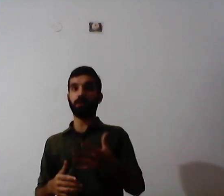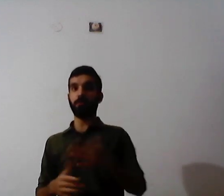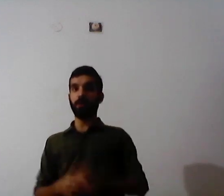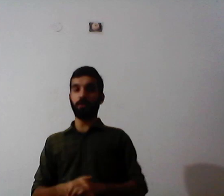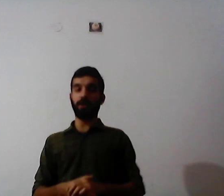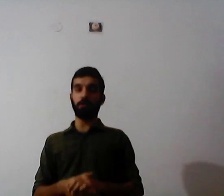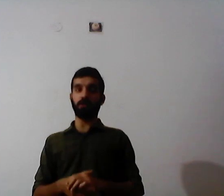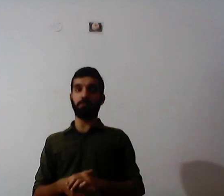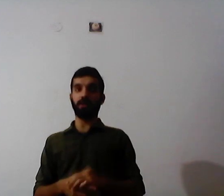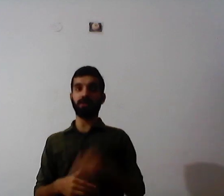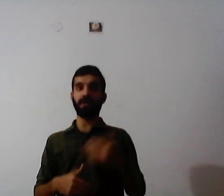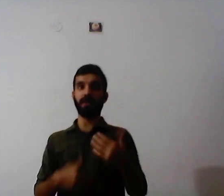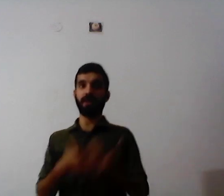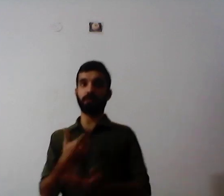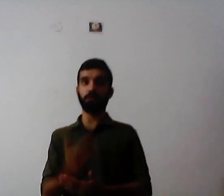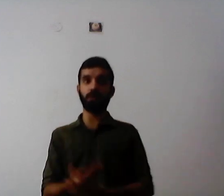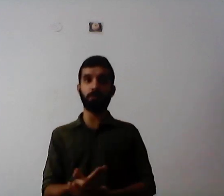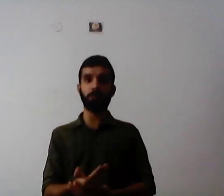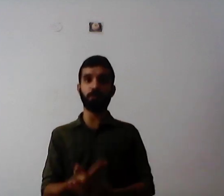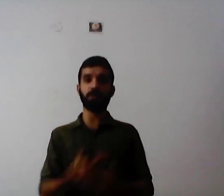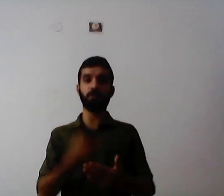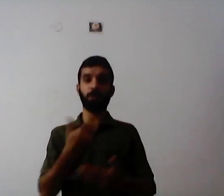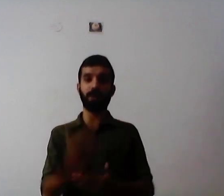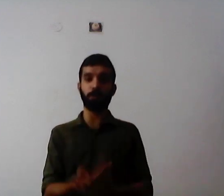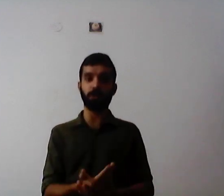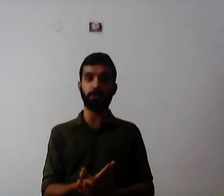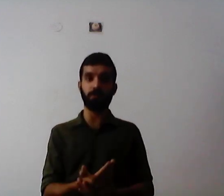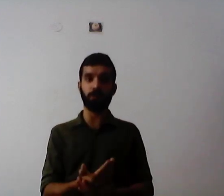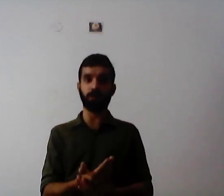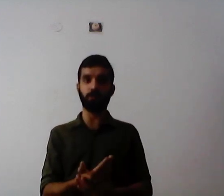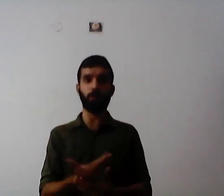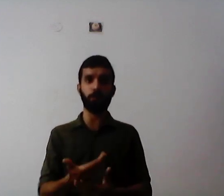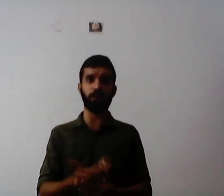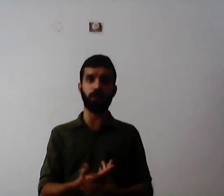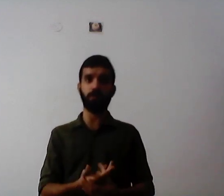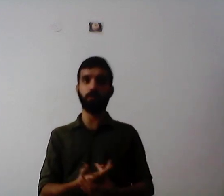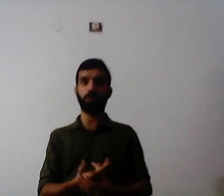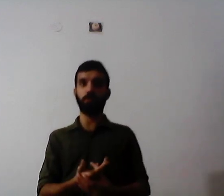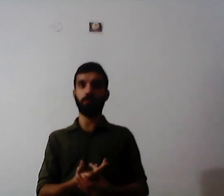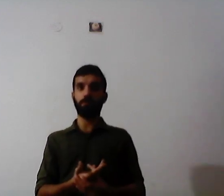exothermic or endothermic? Is that an exothermic process or endothermic process? What do you think?